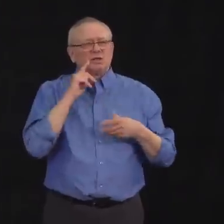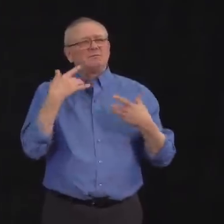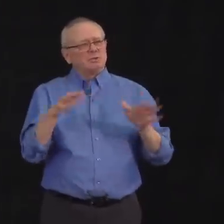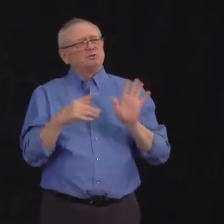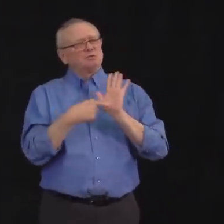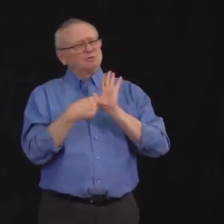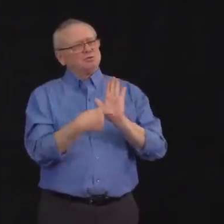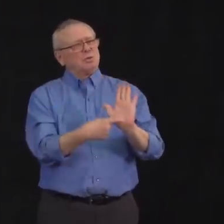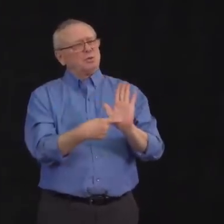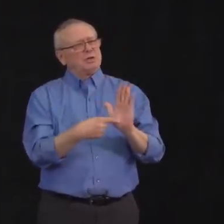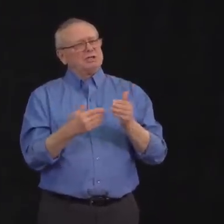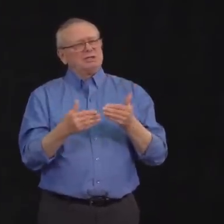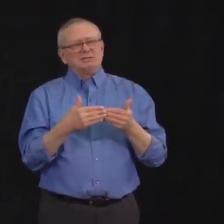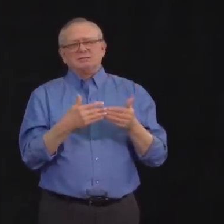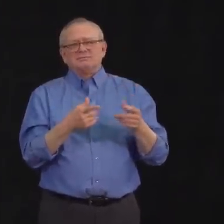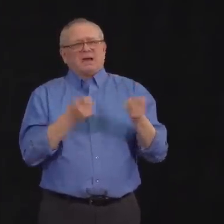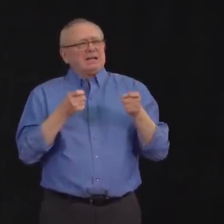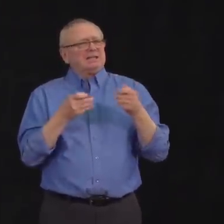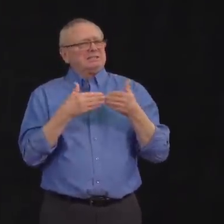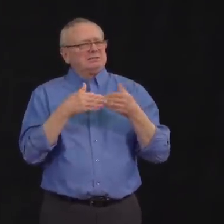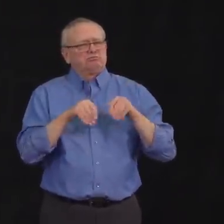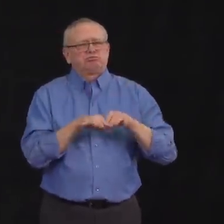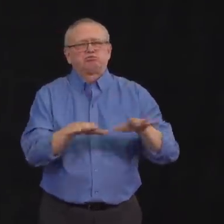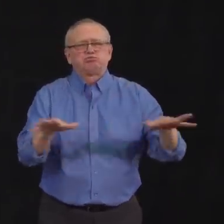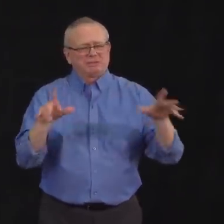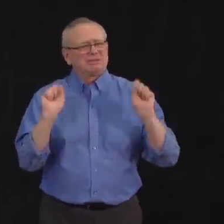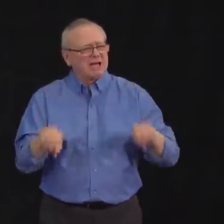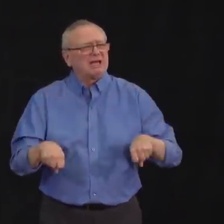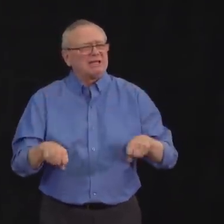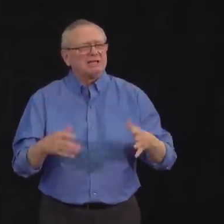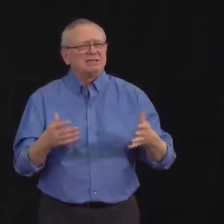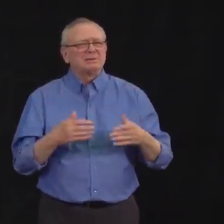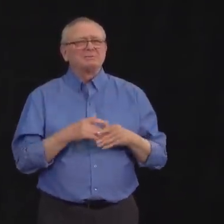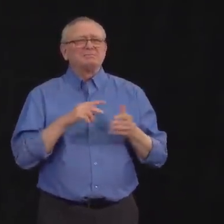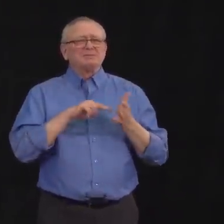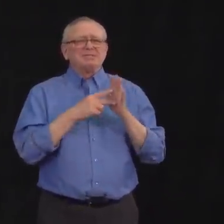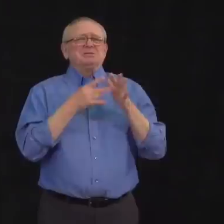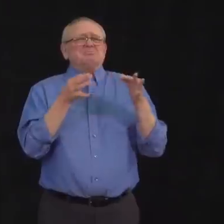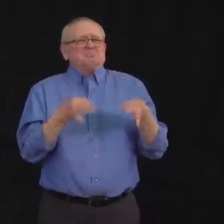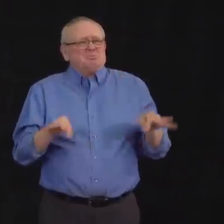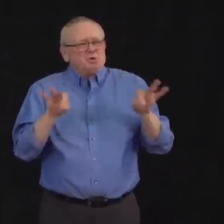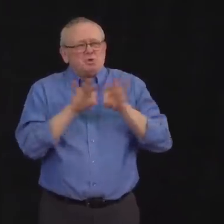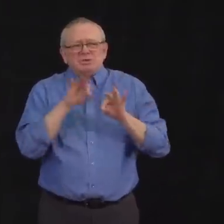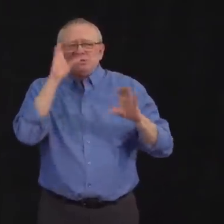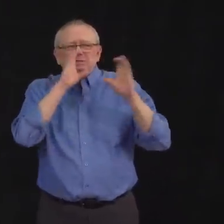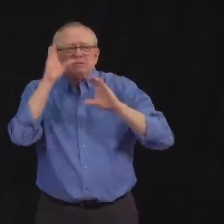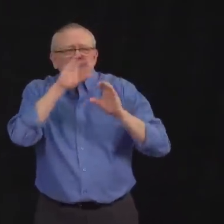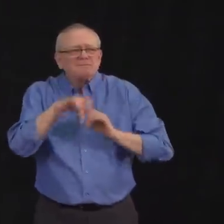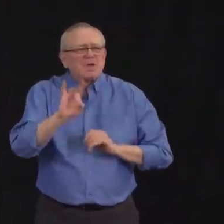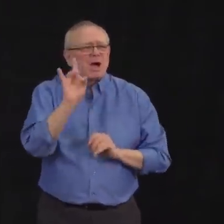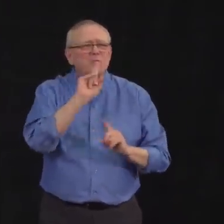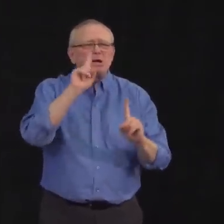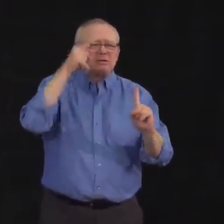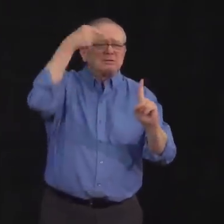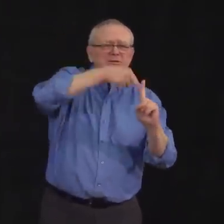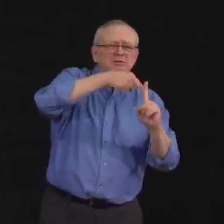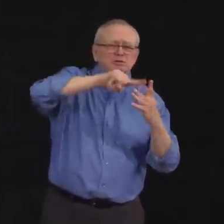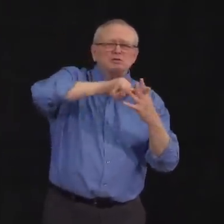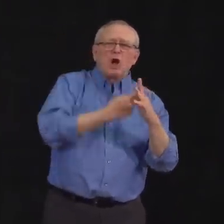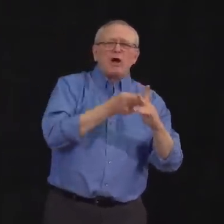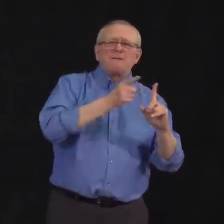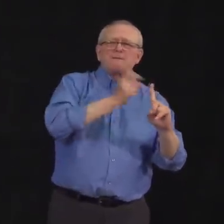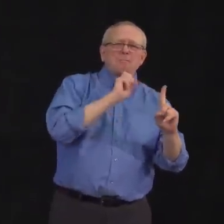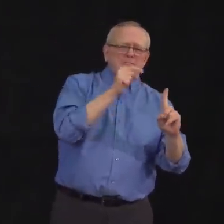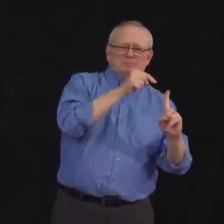so essential that we uncover the source of transmission so we can find out who is at highest risk of exposure. Today,